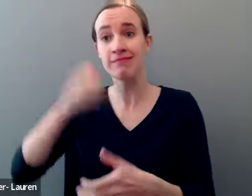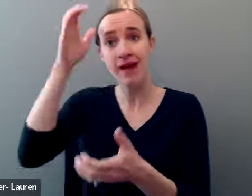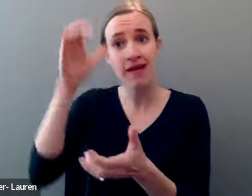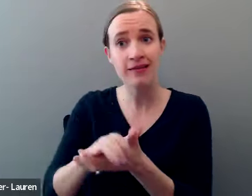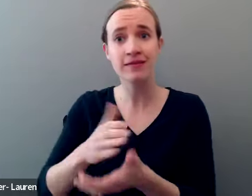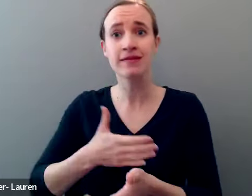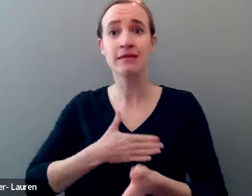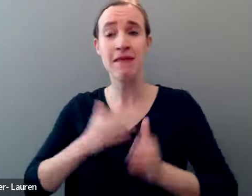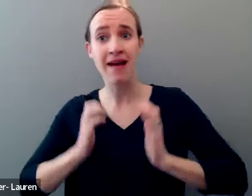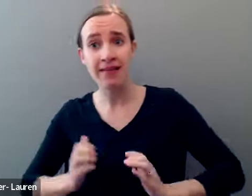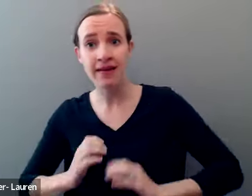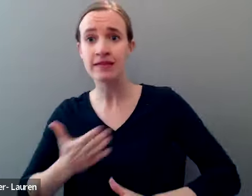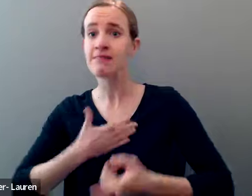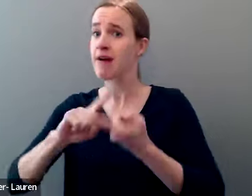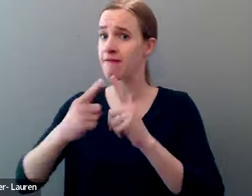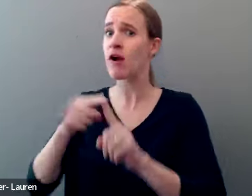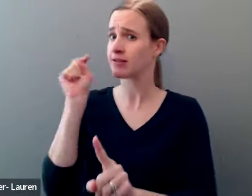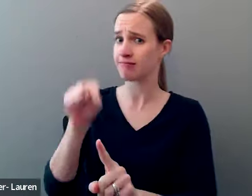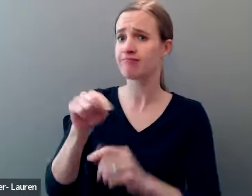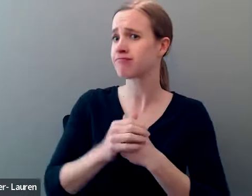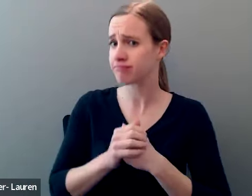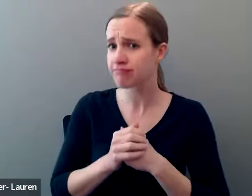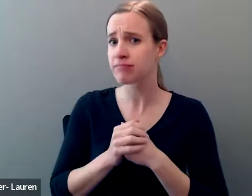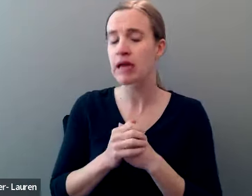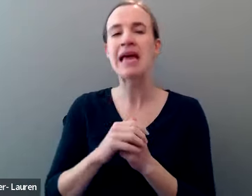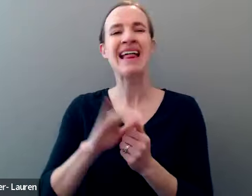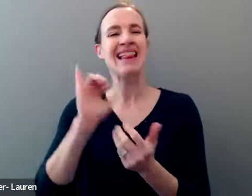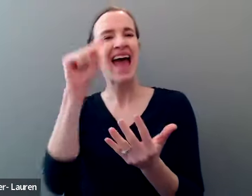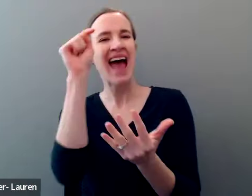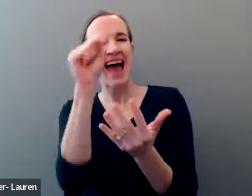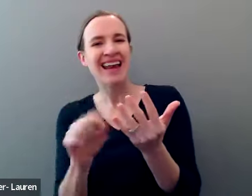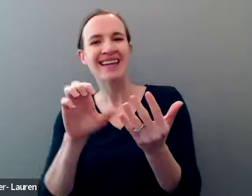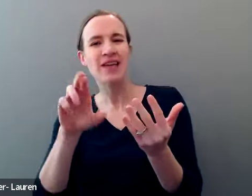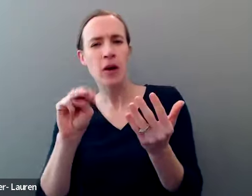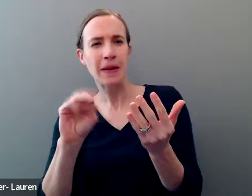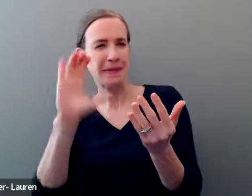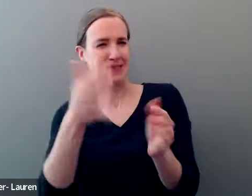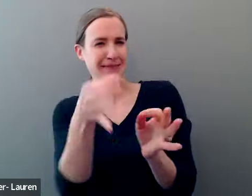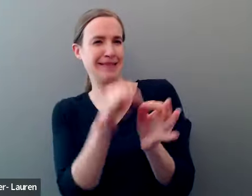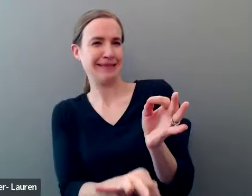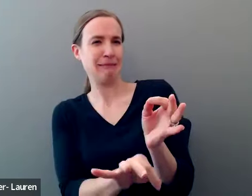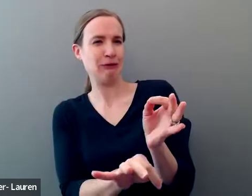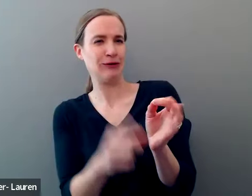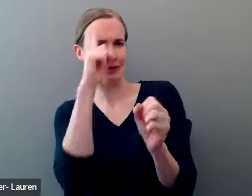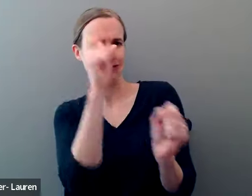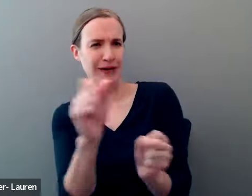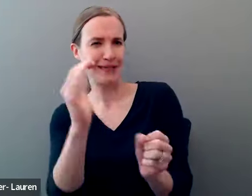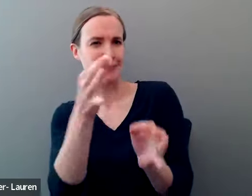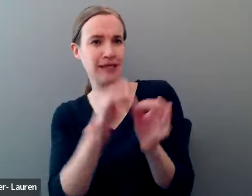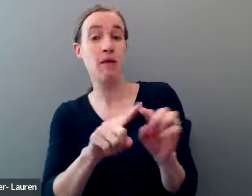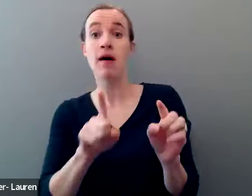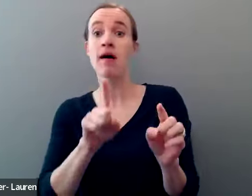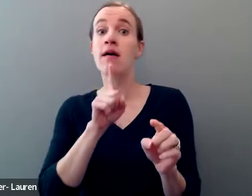Um, they present as so simple in some ways, but when you use